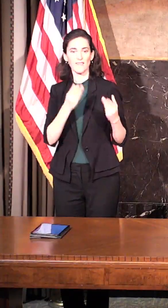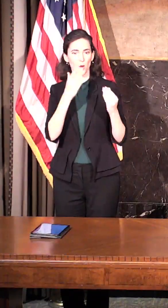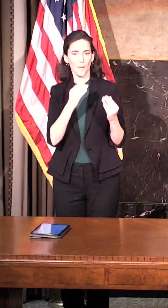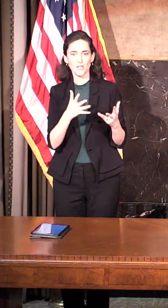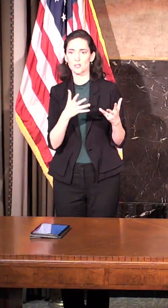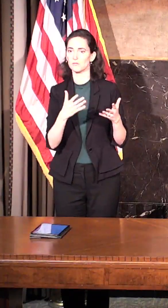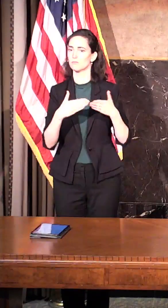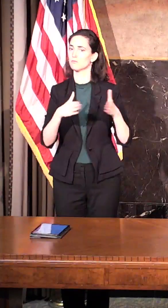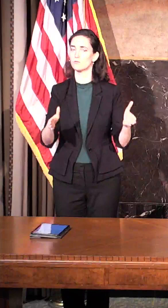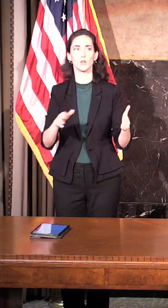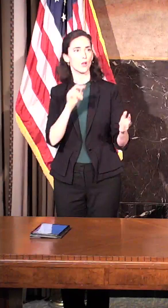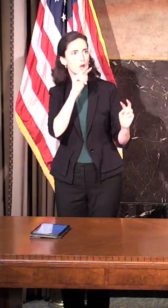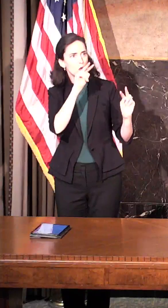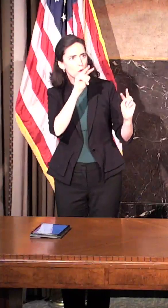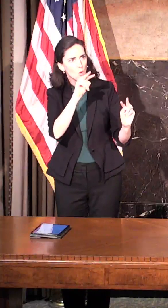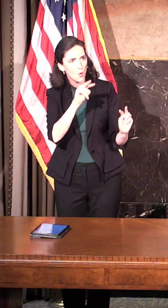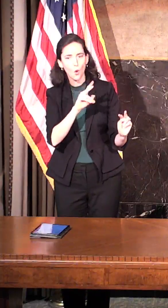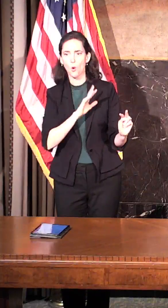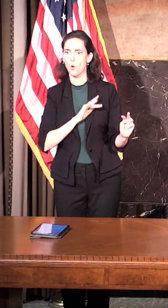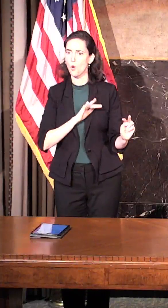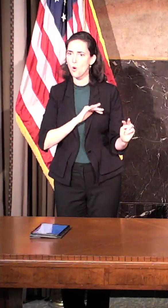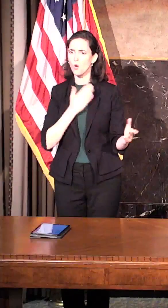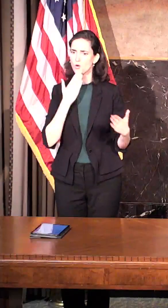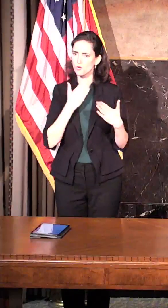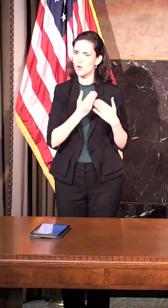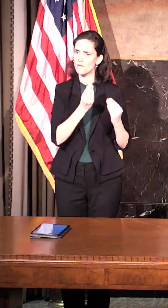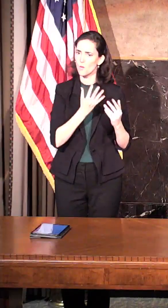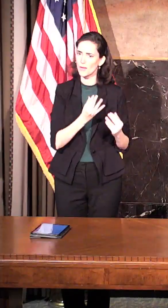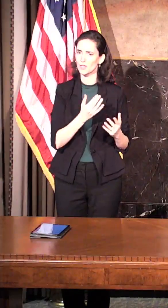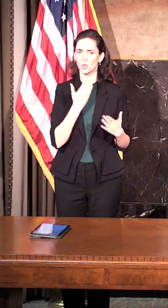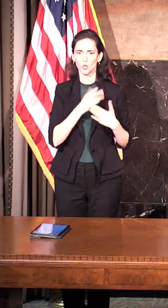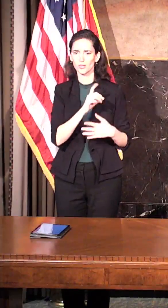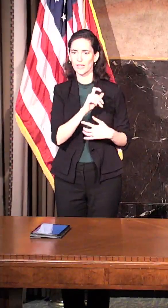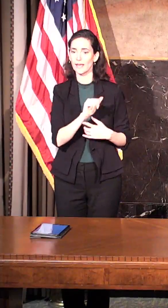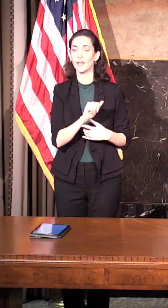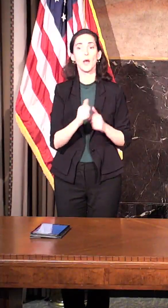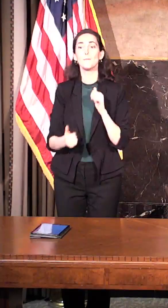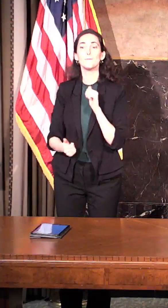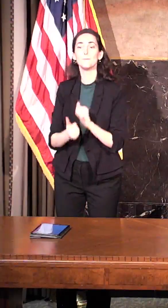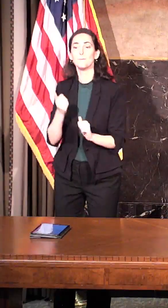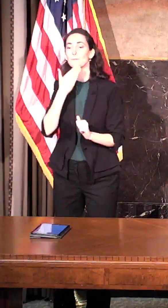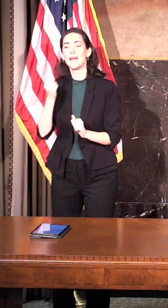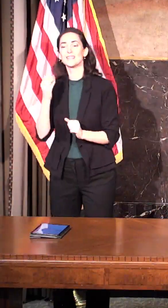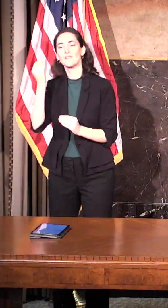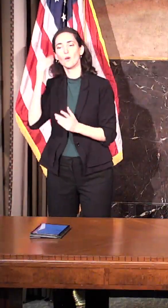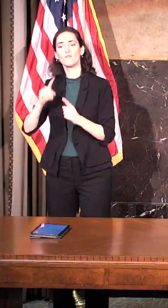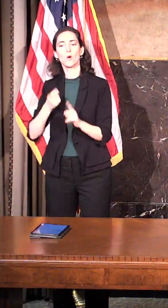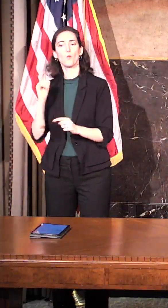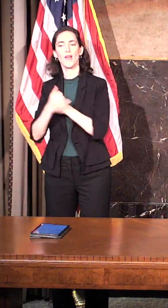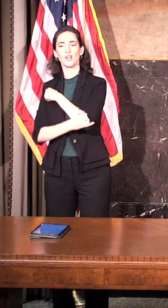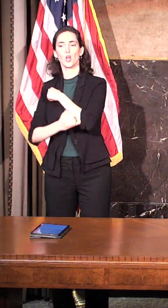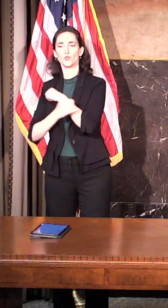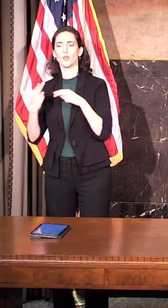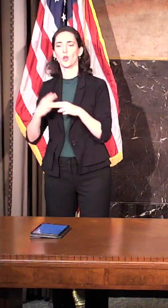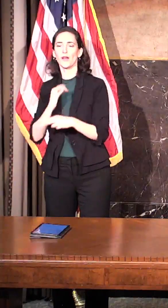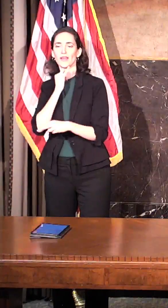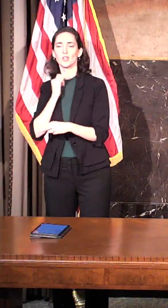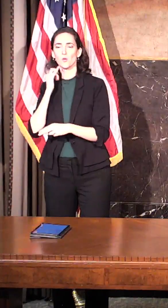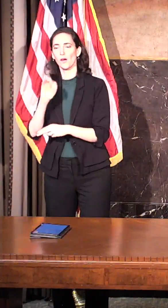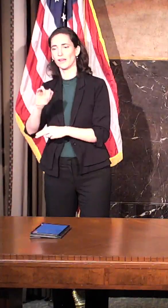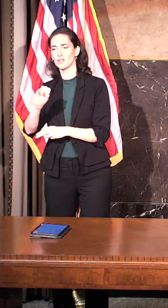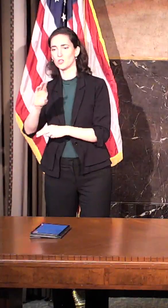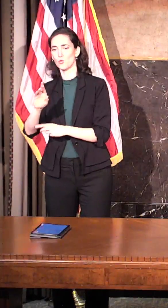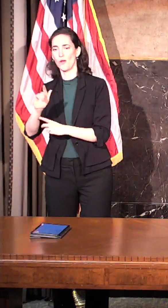be very encouraging data. The best data we're getting right now actually comes from Israel. And the reason is threefold,